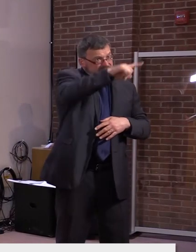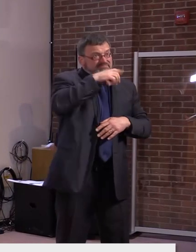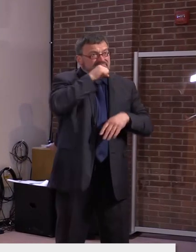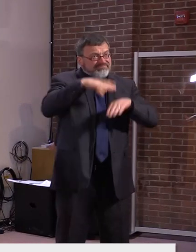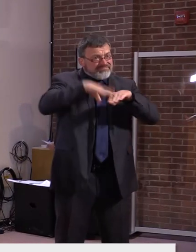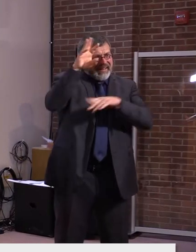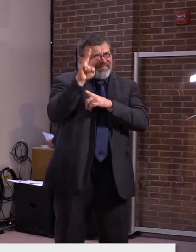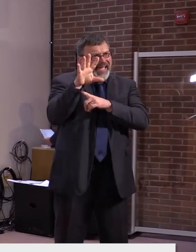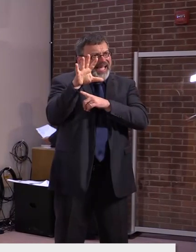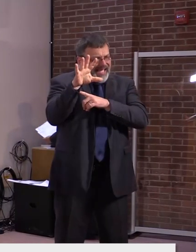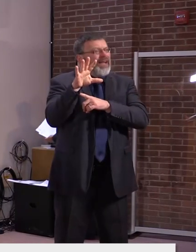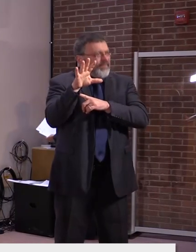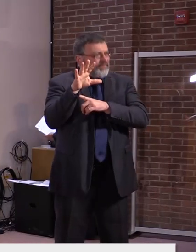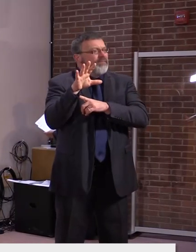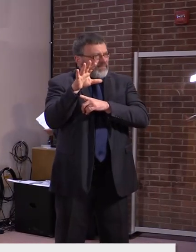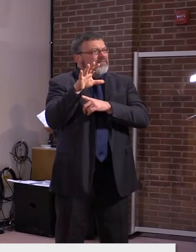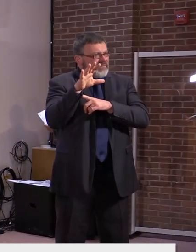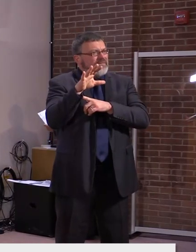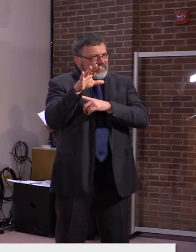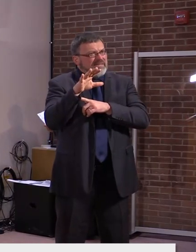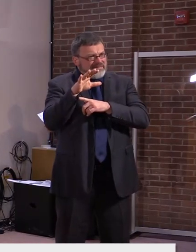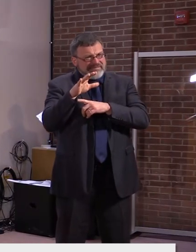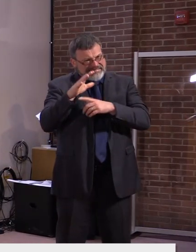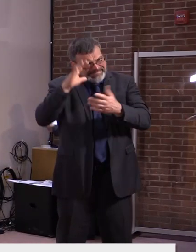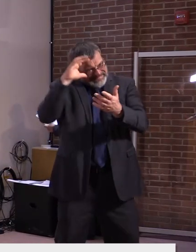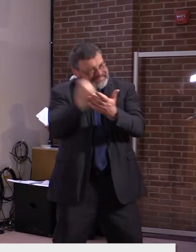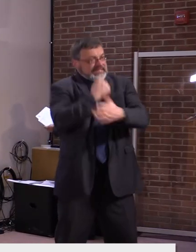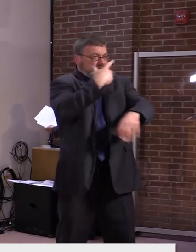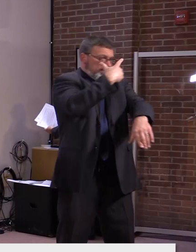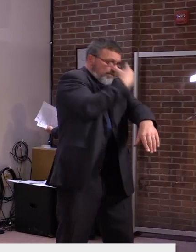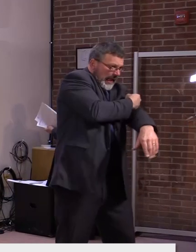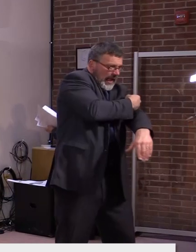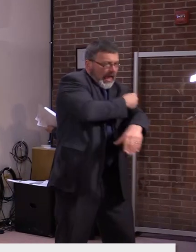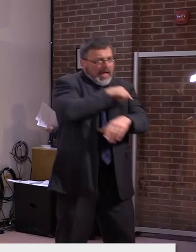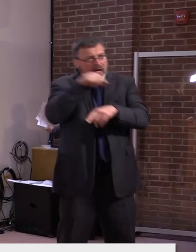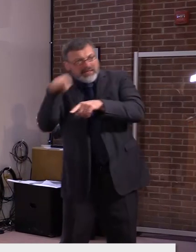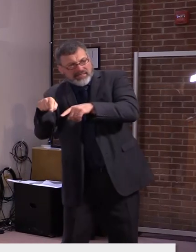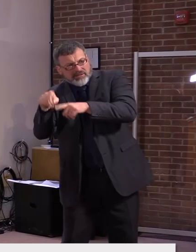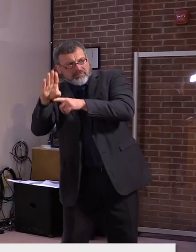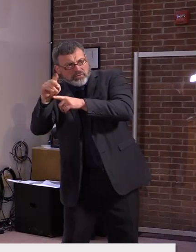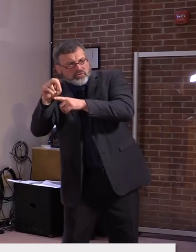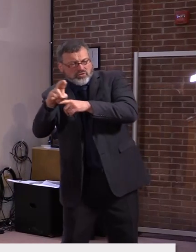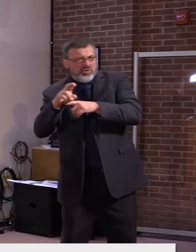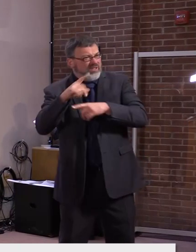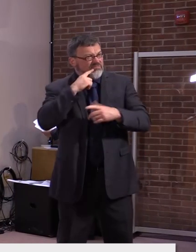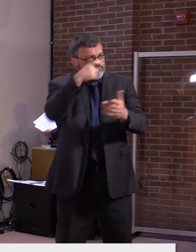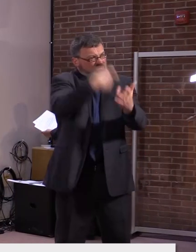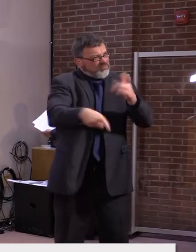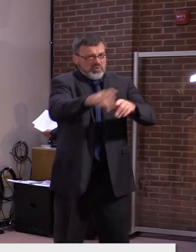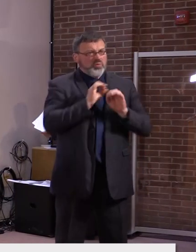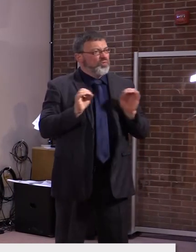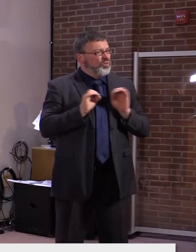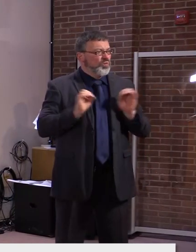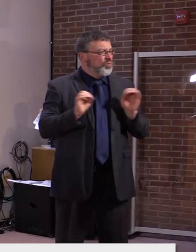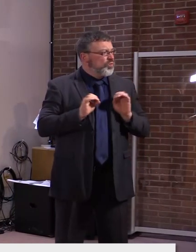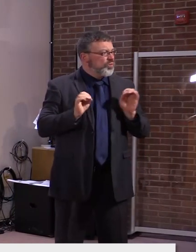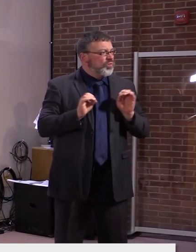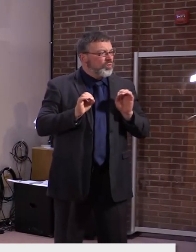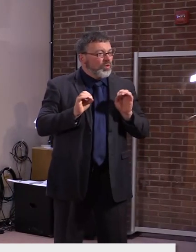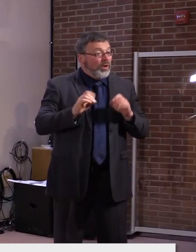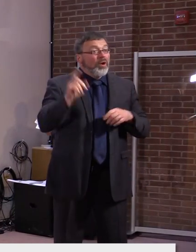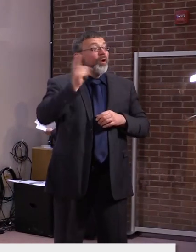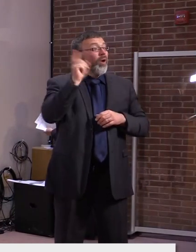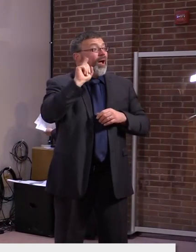It's free, safe, and easy. And you can sign up with a pharmacy, your primary care provider, or